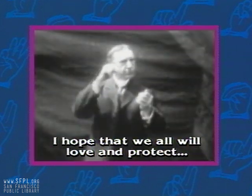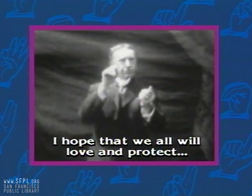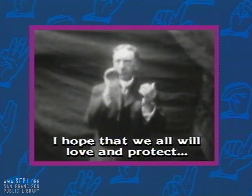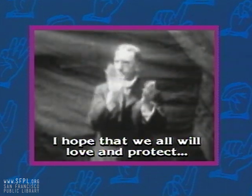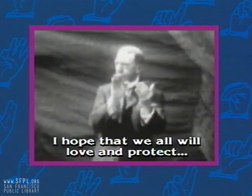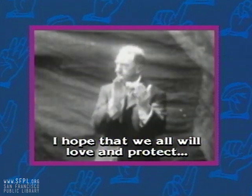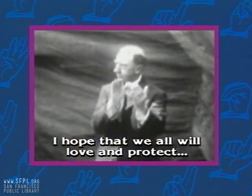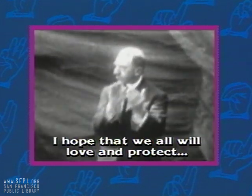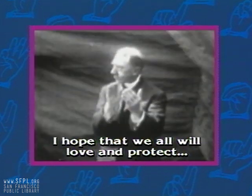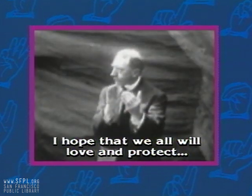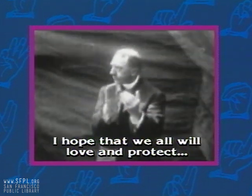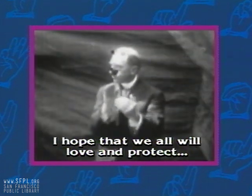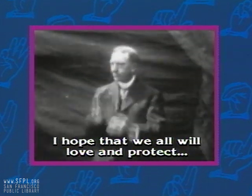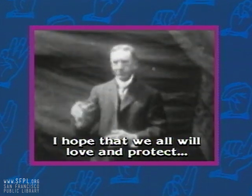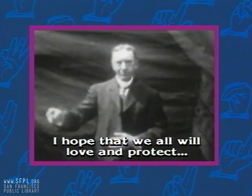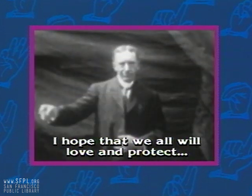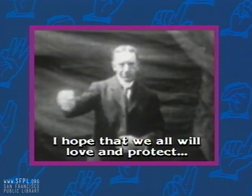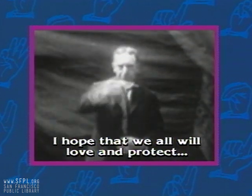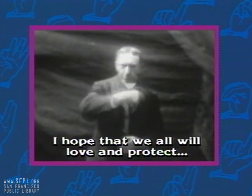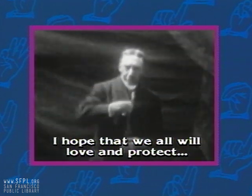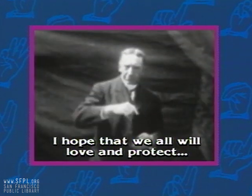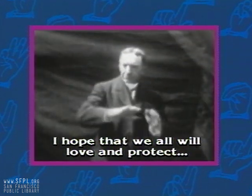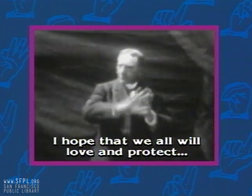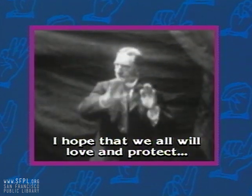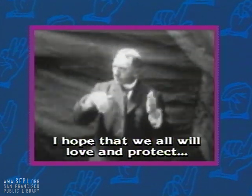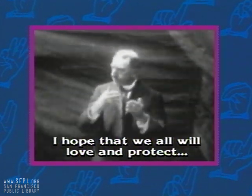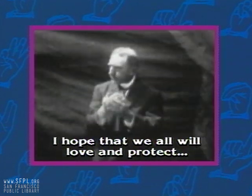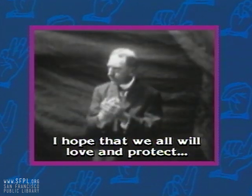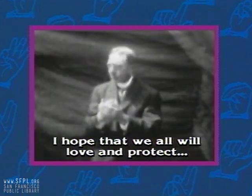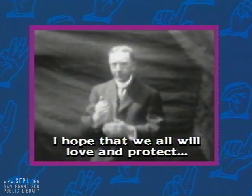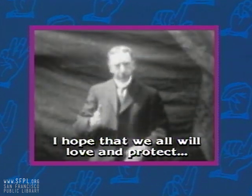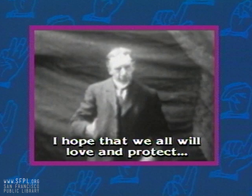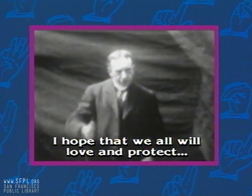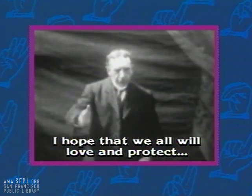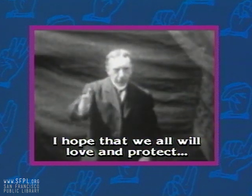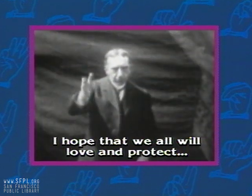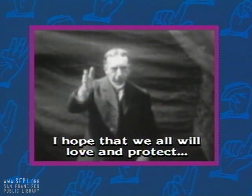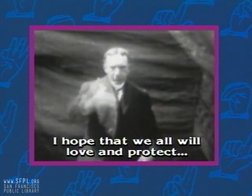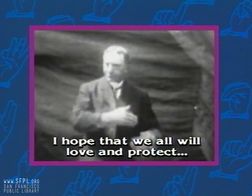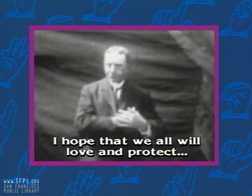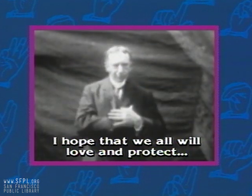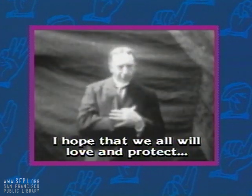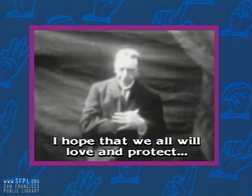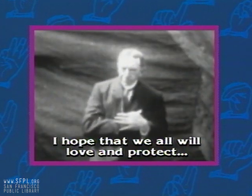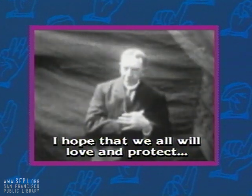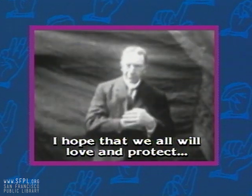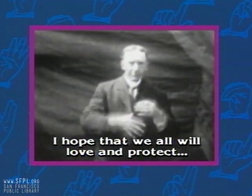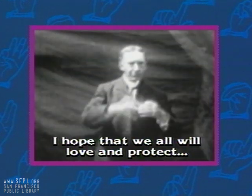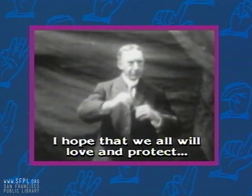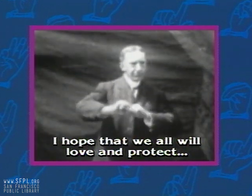I hope that we all will love and protect